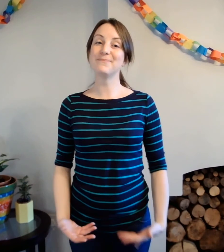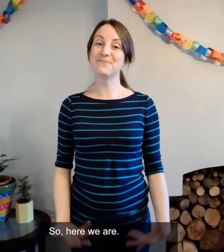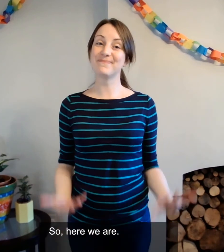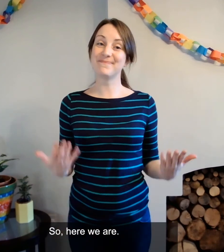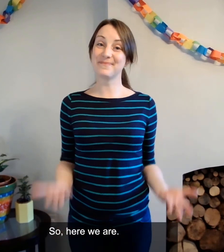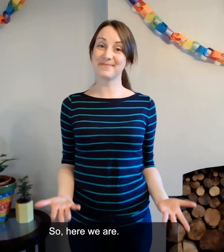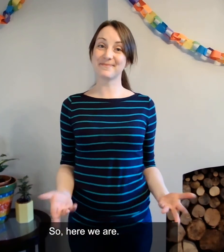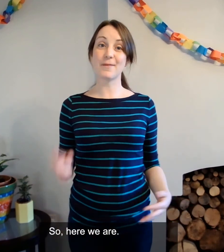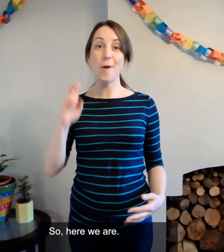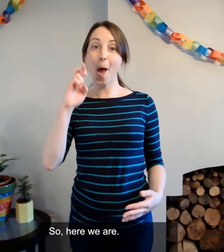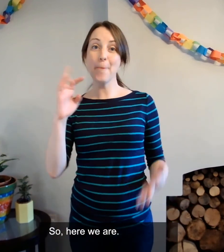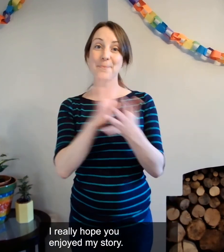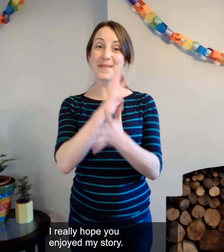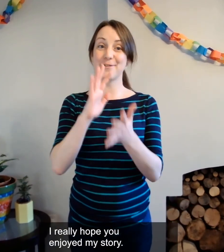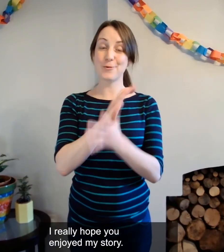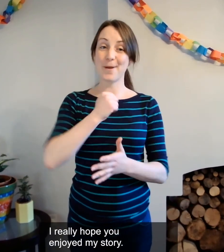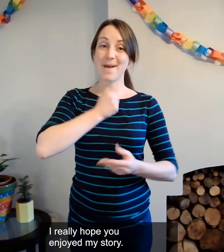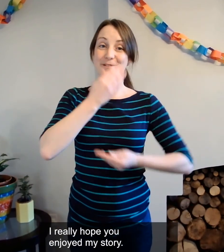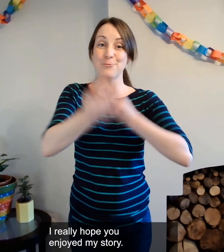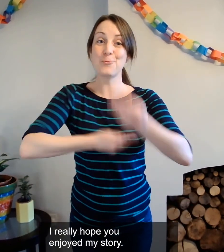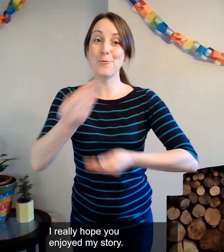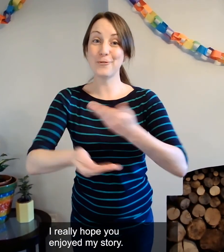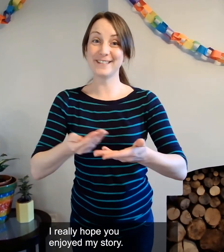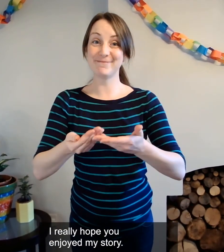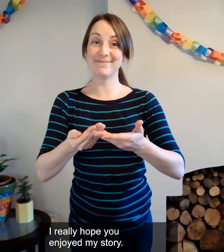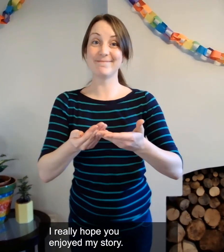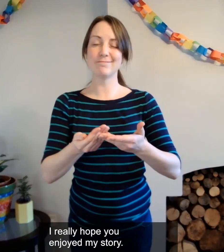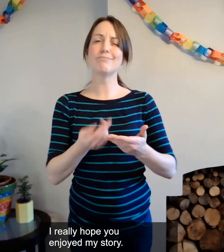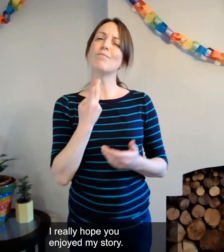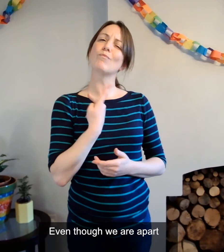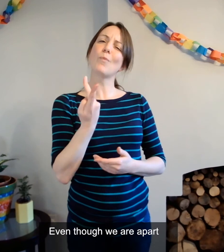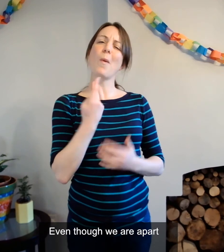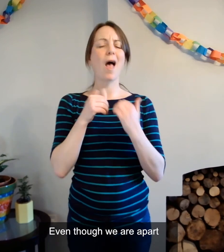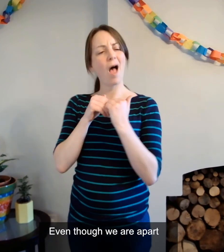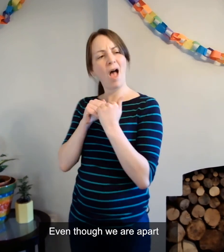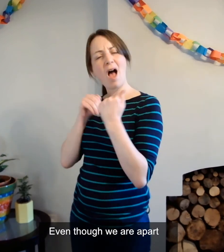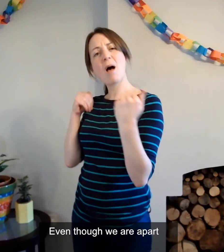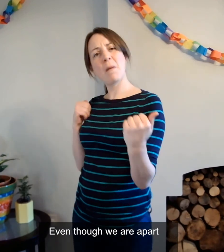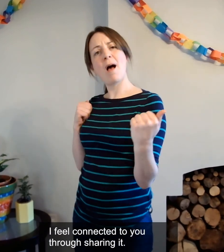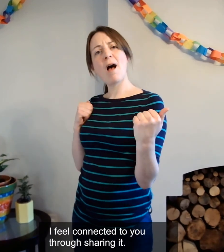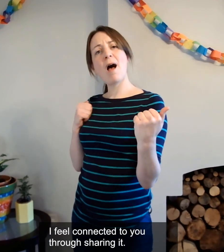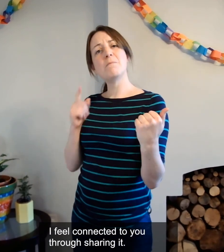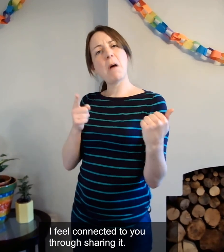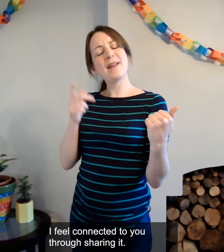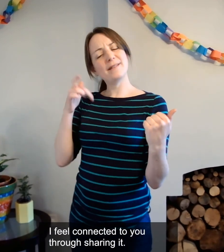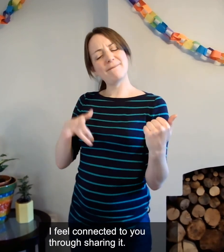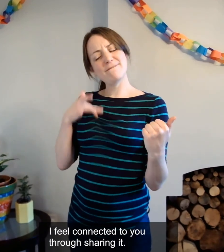So here we are. I really hope you enjoyed my story. Even though we are apart, I feel connected to you